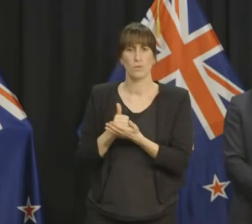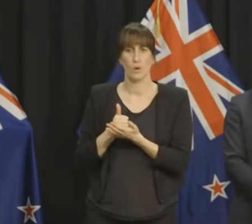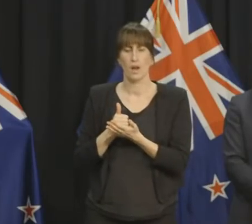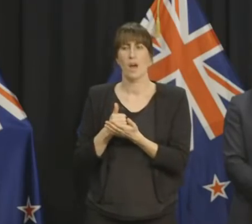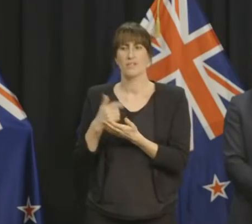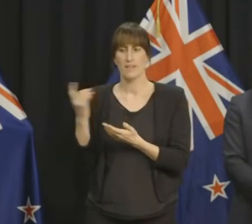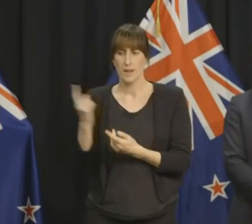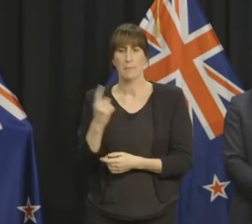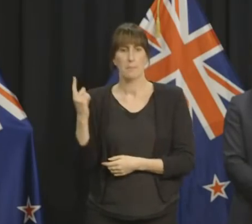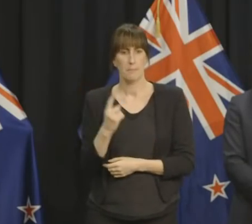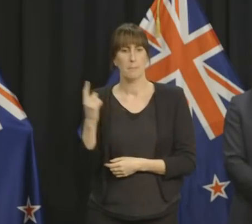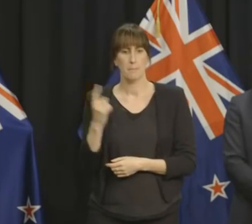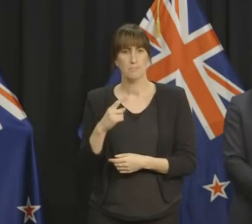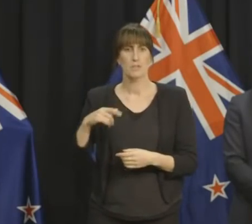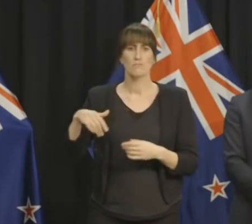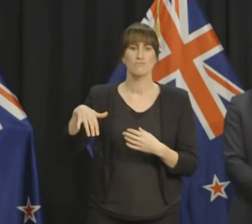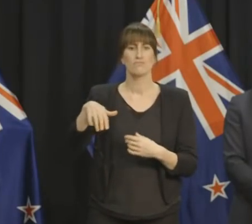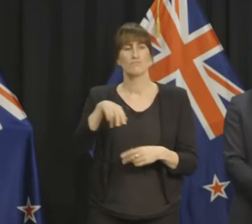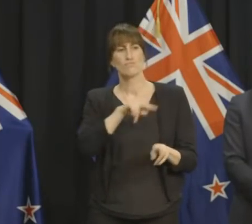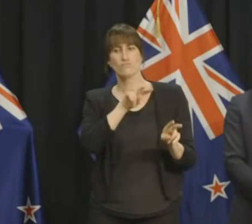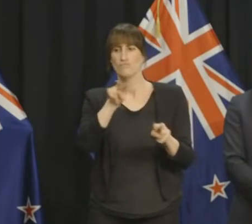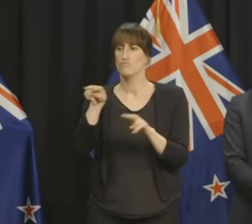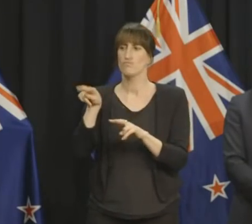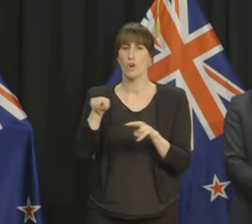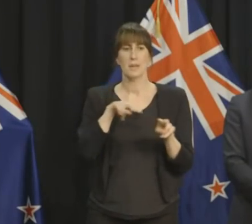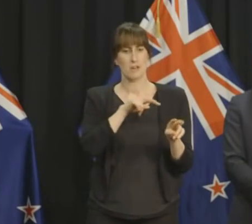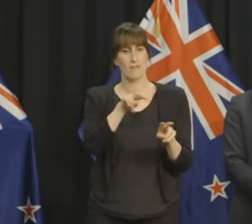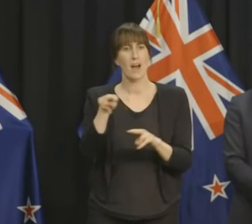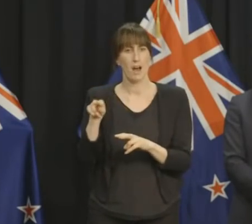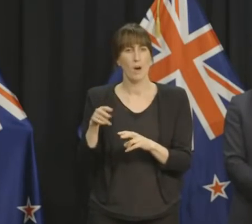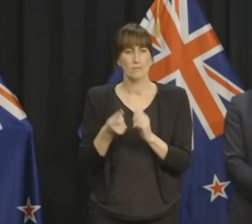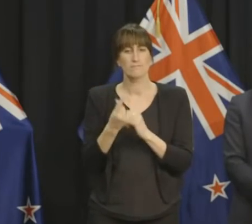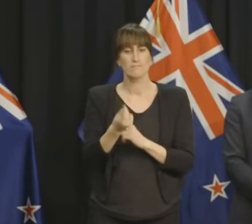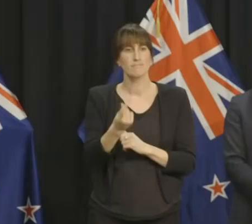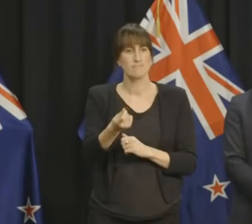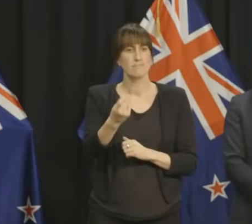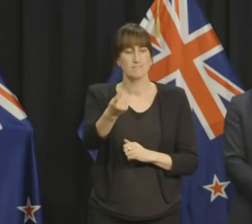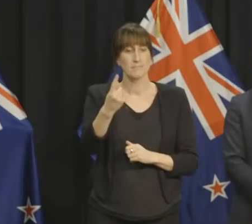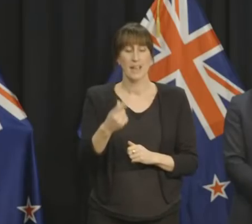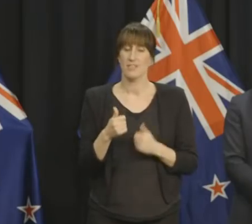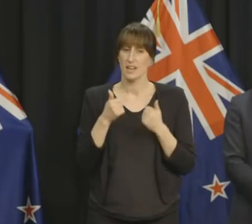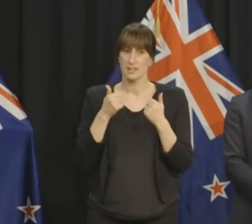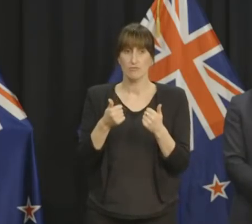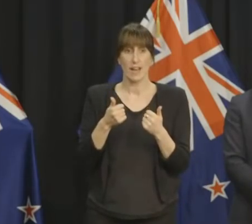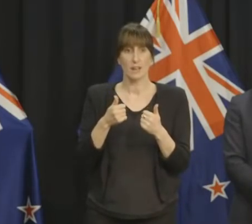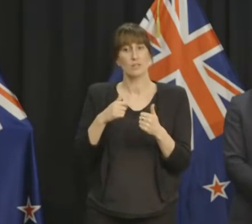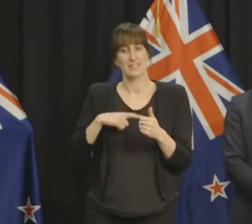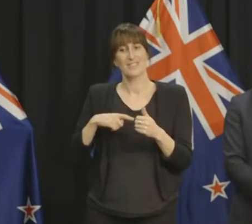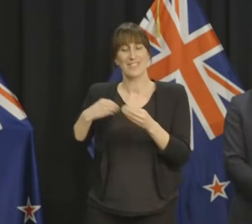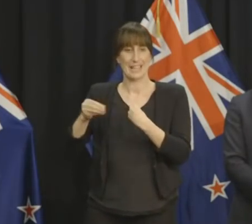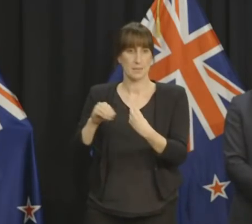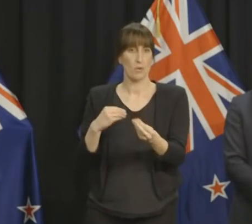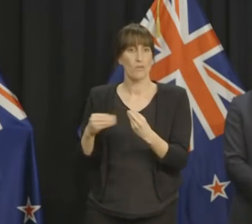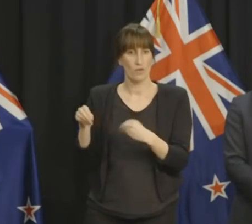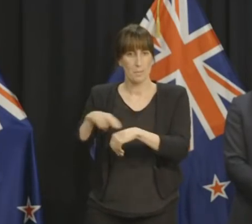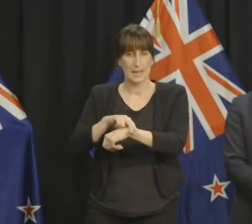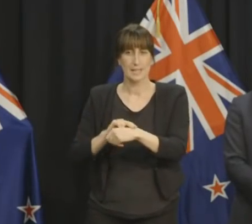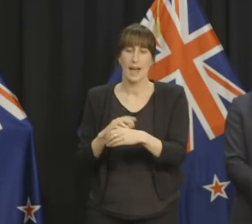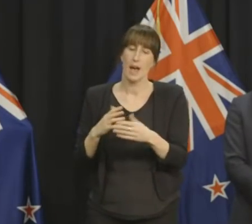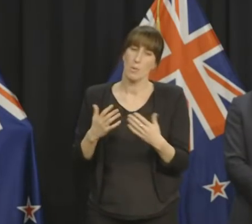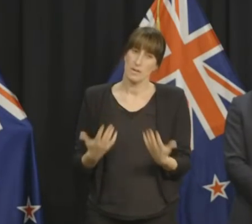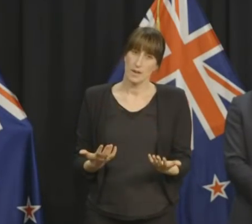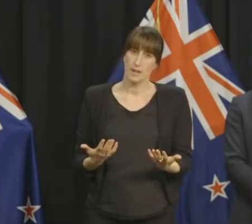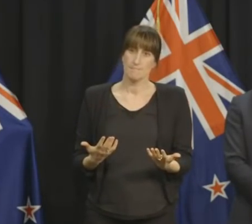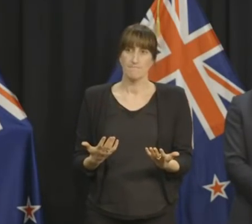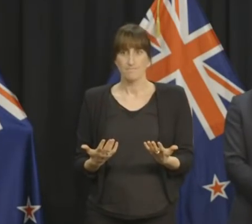presence, and from their perspectives, that is the best approach to have the greatest flexibility. However, as I say, we will be determining whether